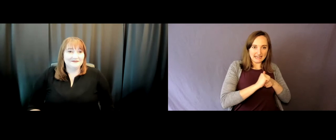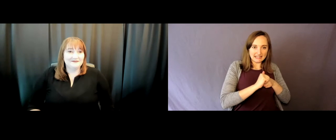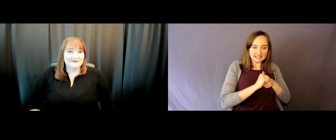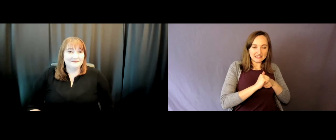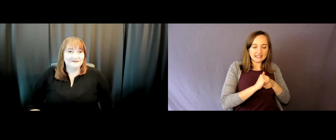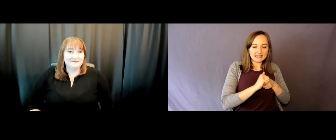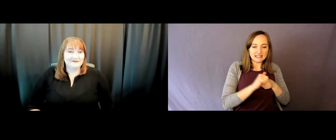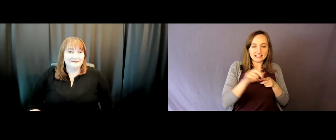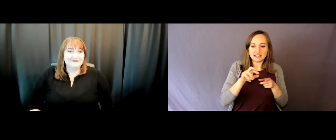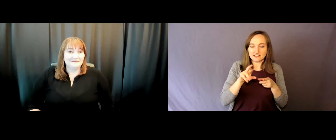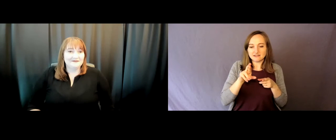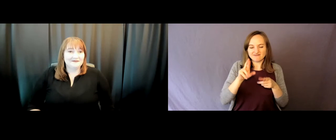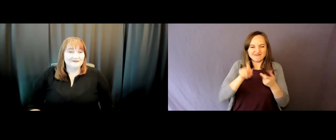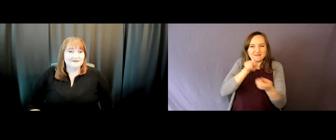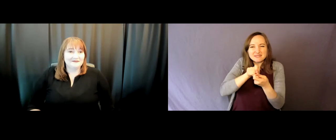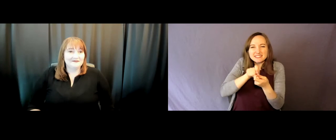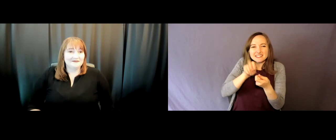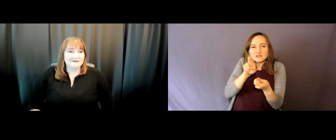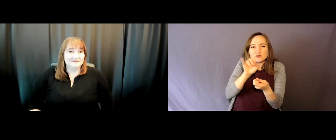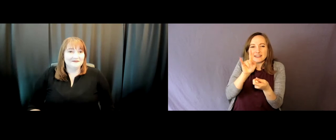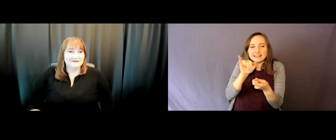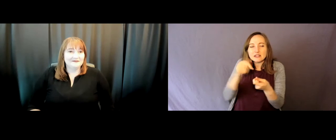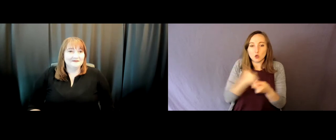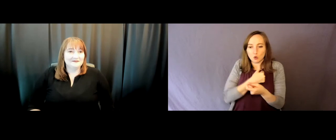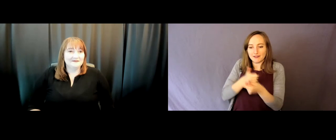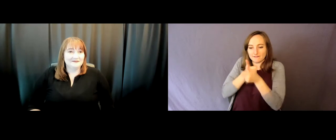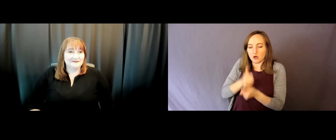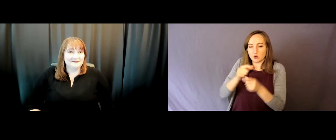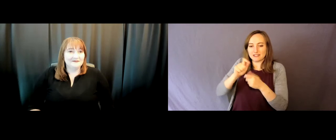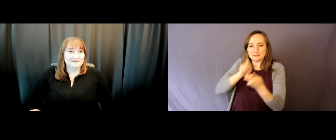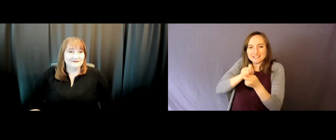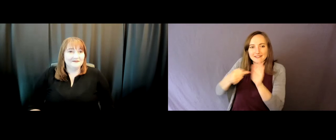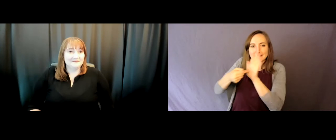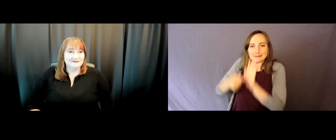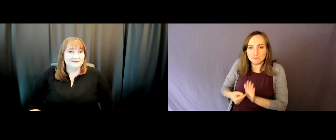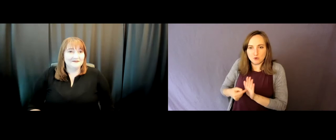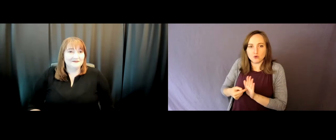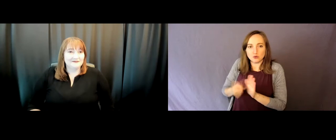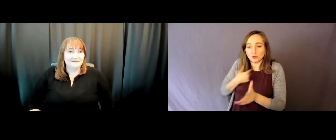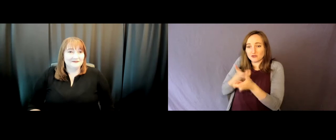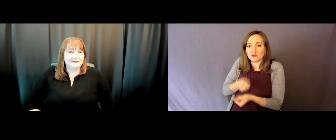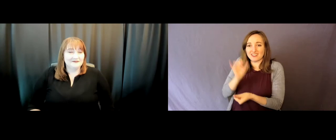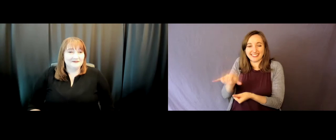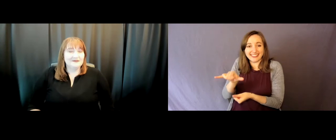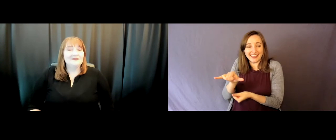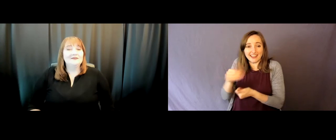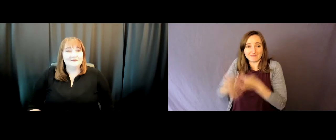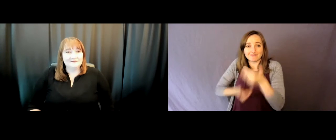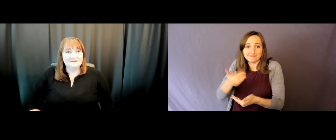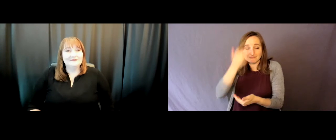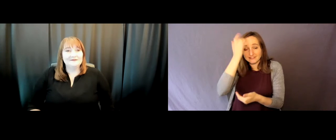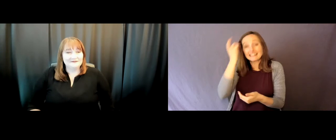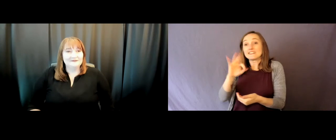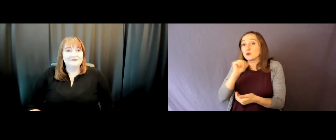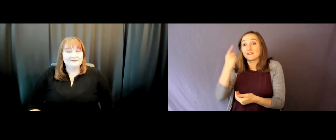UC Reiki, which we do use certain symbols that are tried and true. And so I trust those methods. Yeah. And so, if it wasn't for